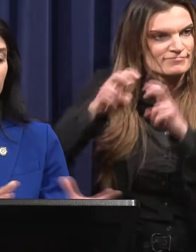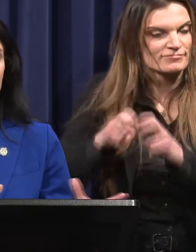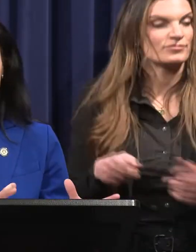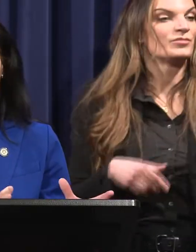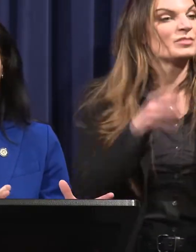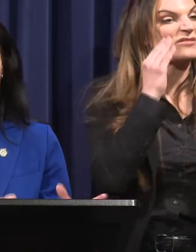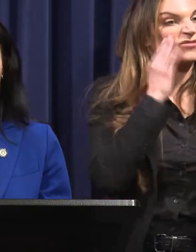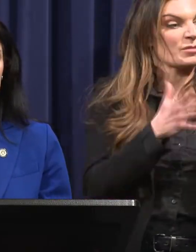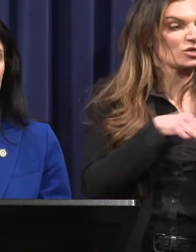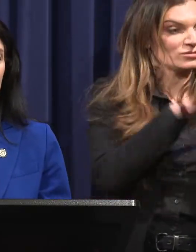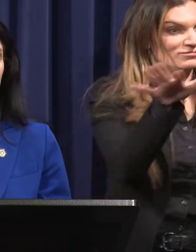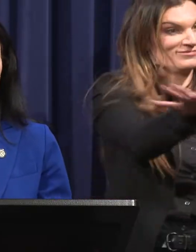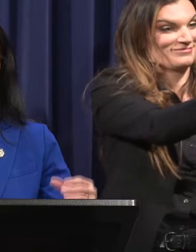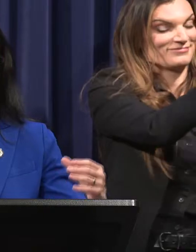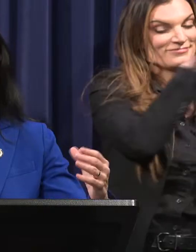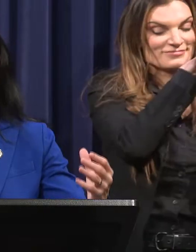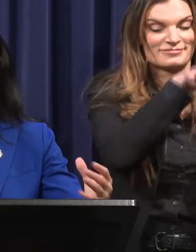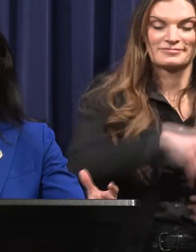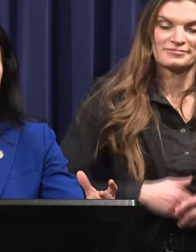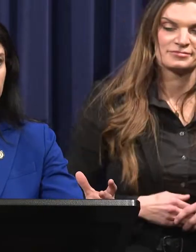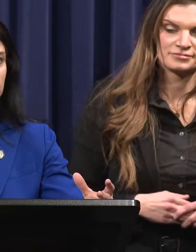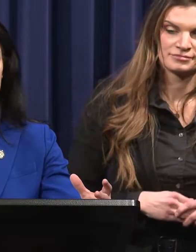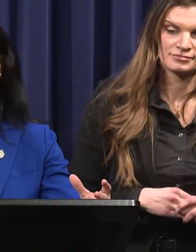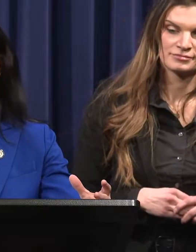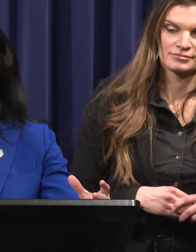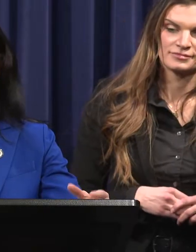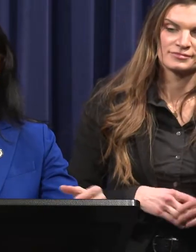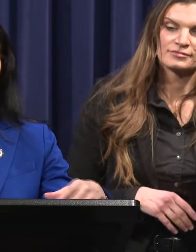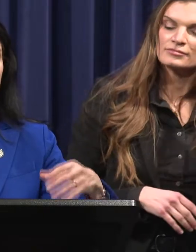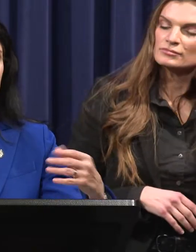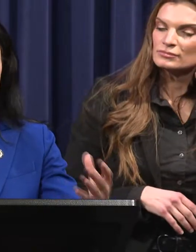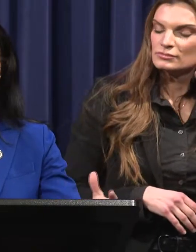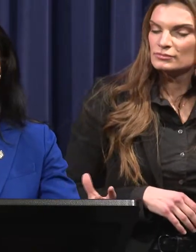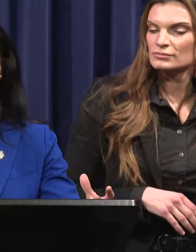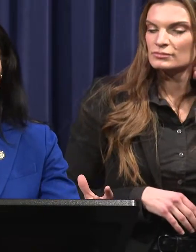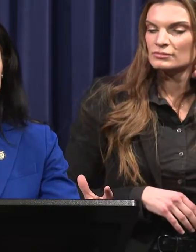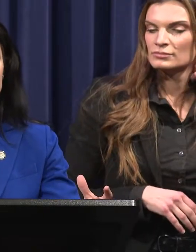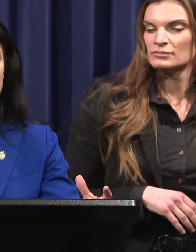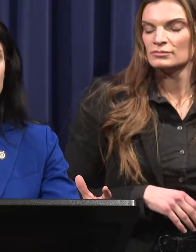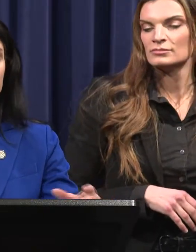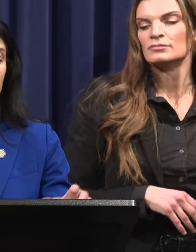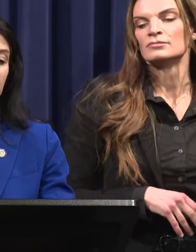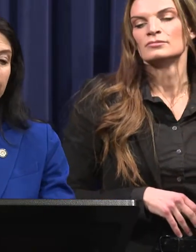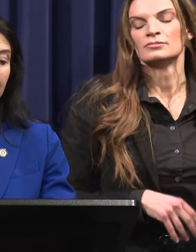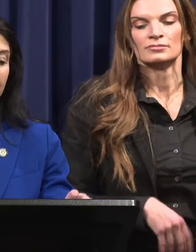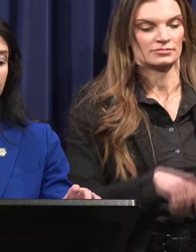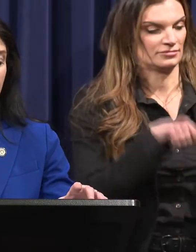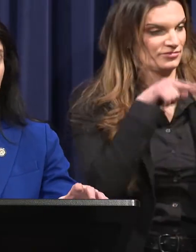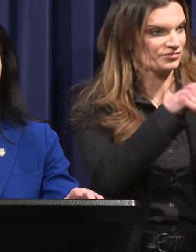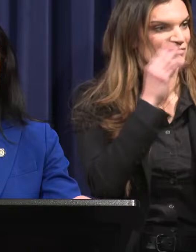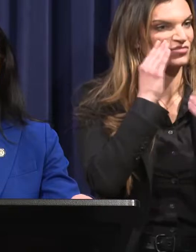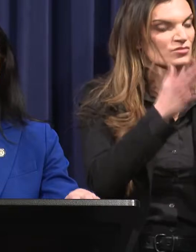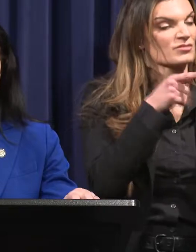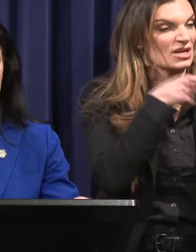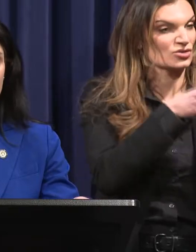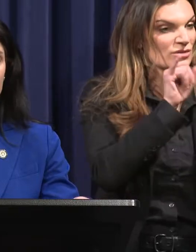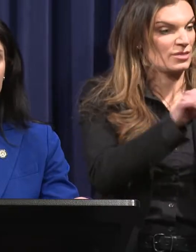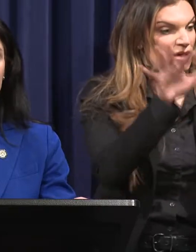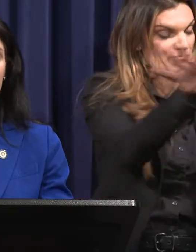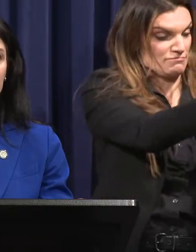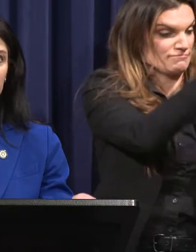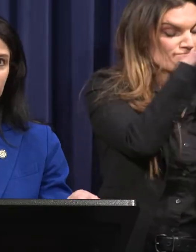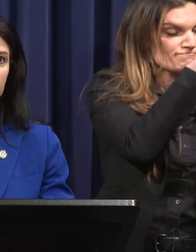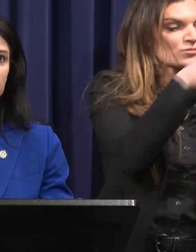the realm of those particular word searches or subject matter searches, that information goes to